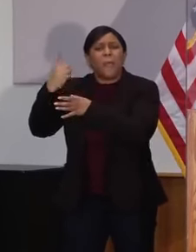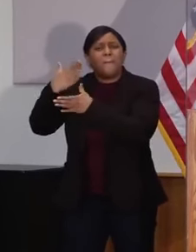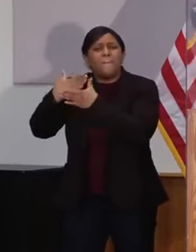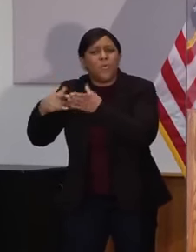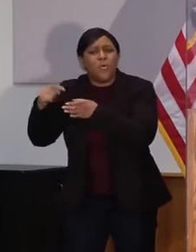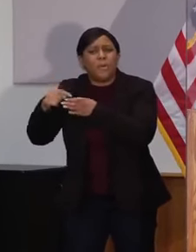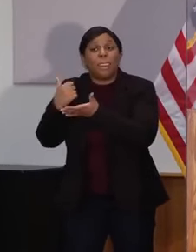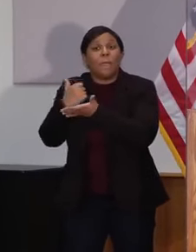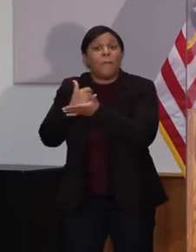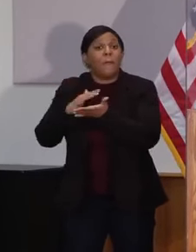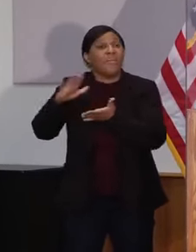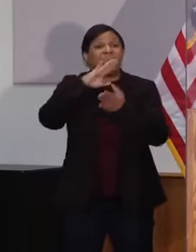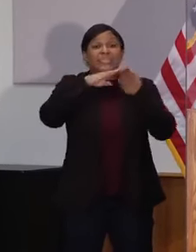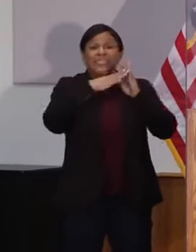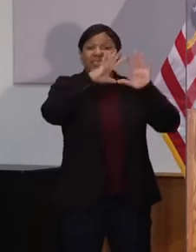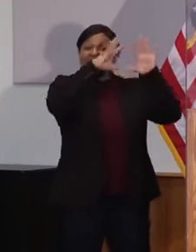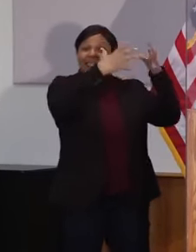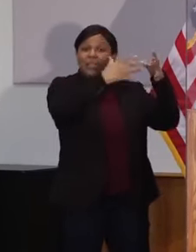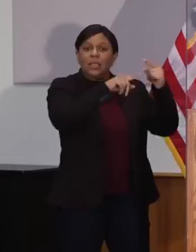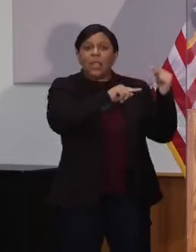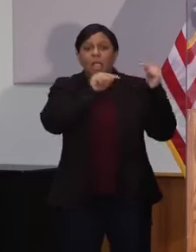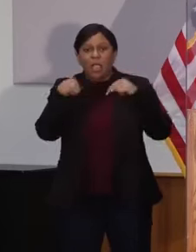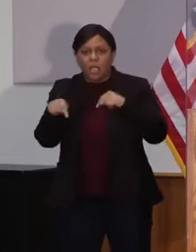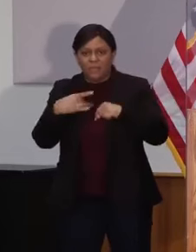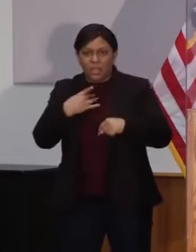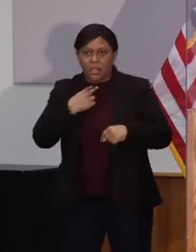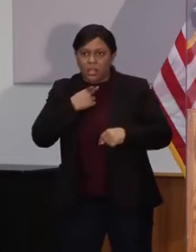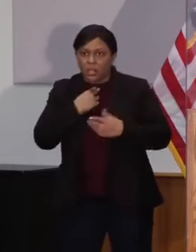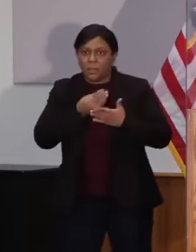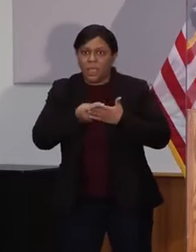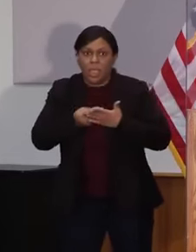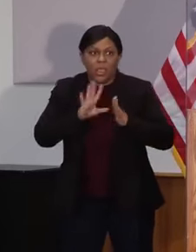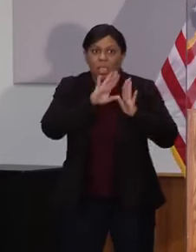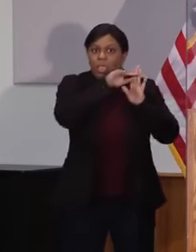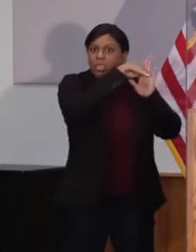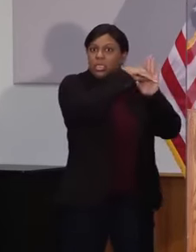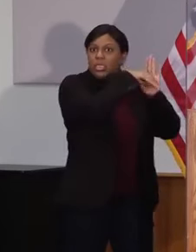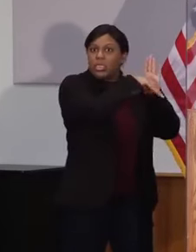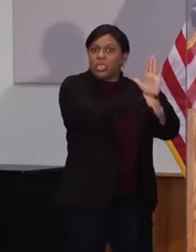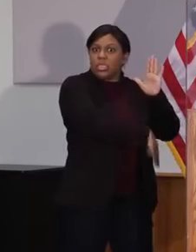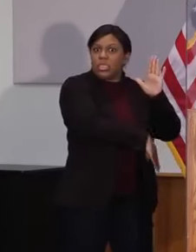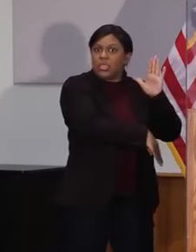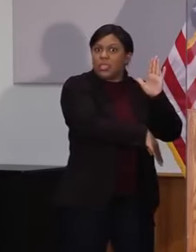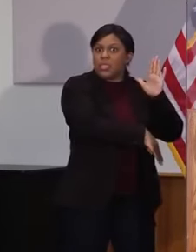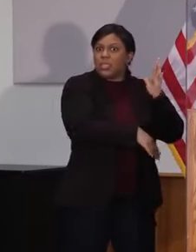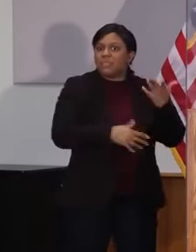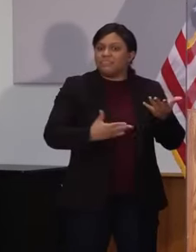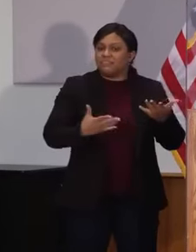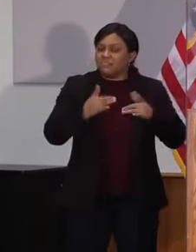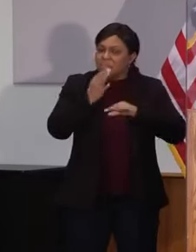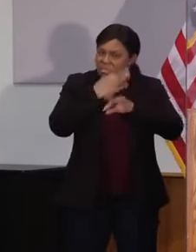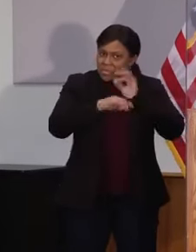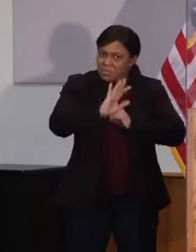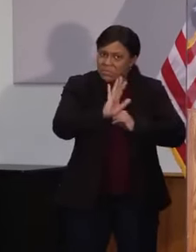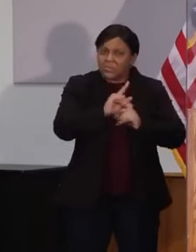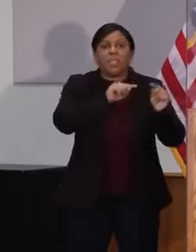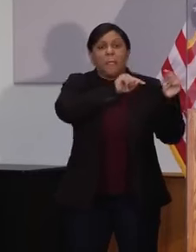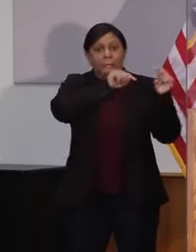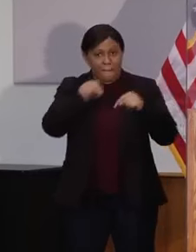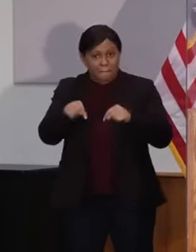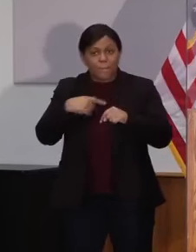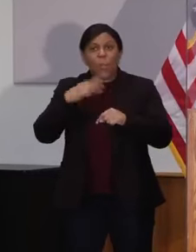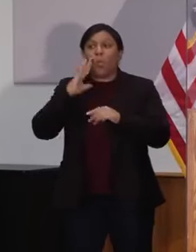of some of them that are worried about the financial aspect or the liability aspect of them sending people to help Minneapolis, help St.